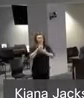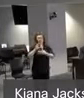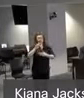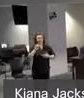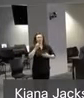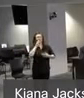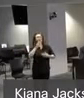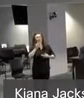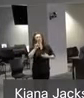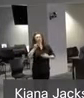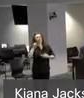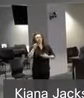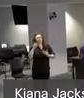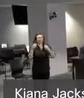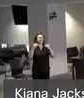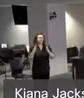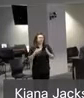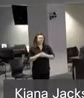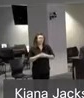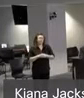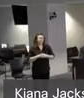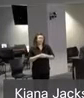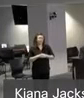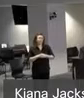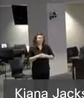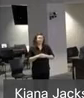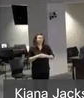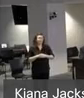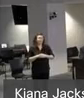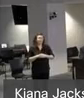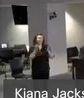wellness vendor. Next slide.